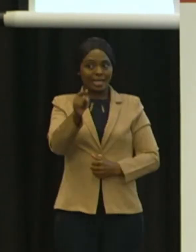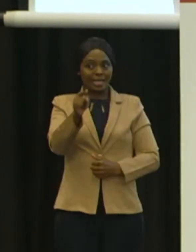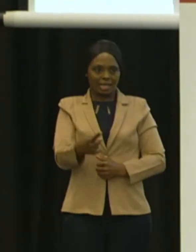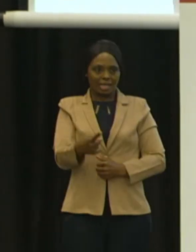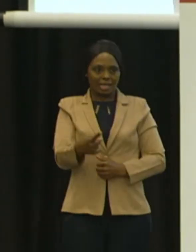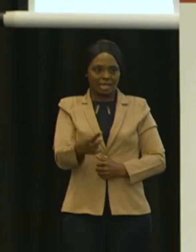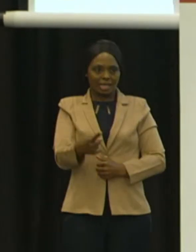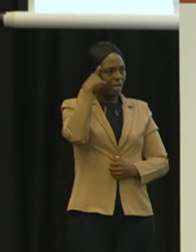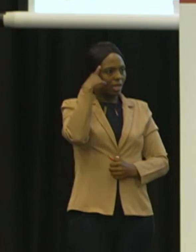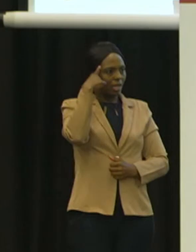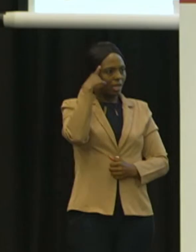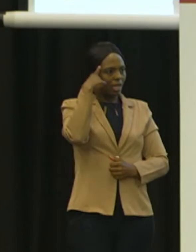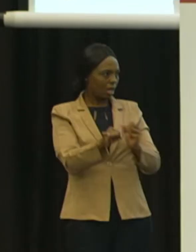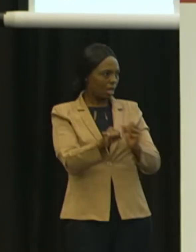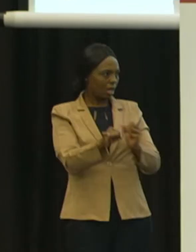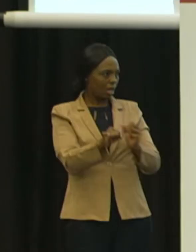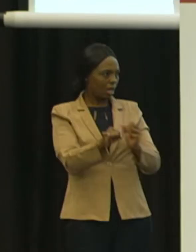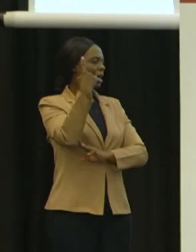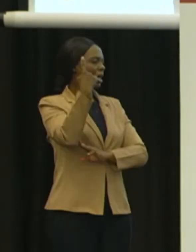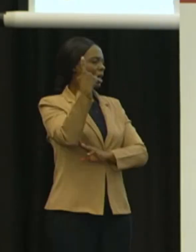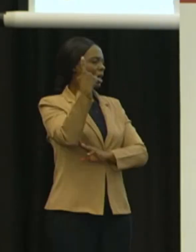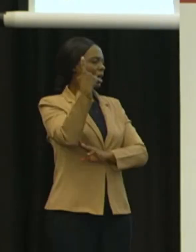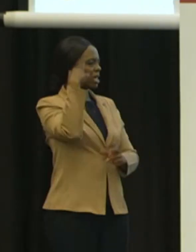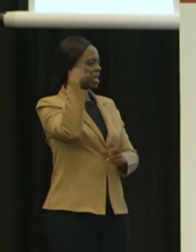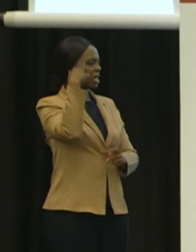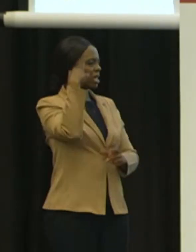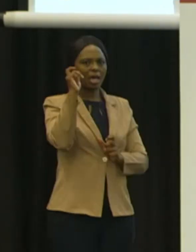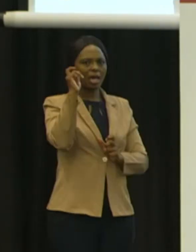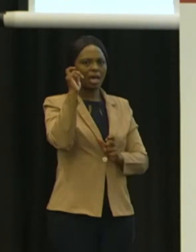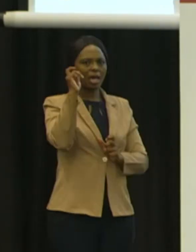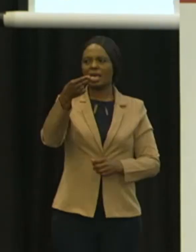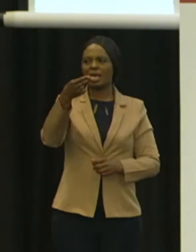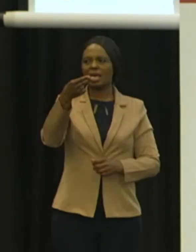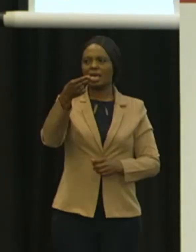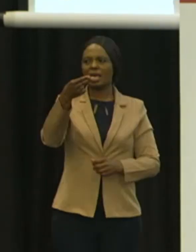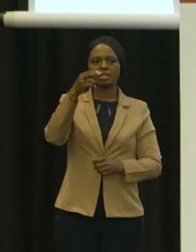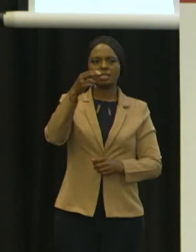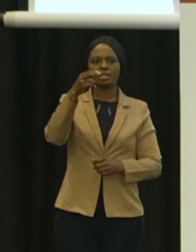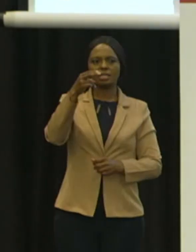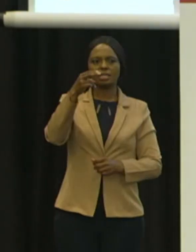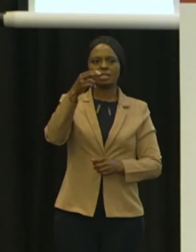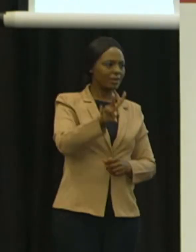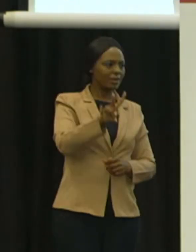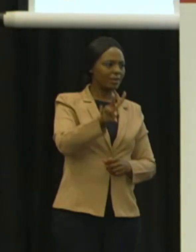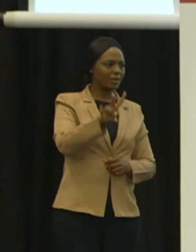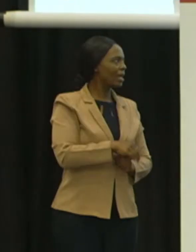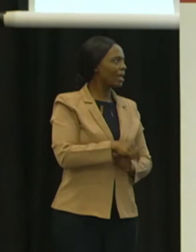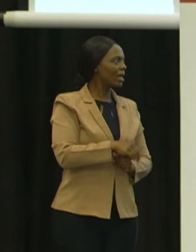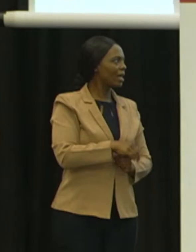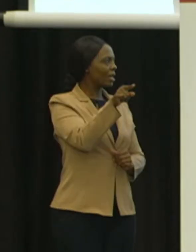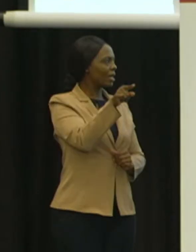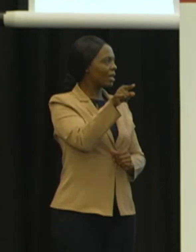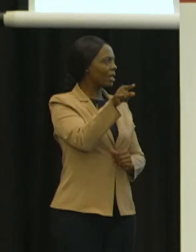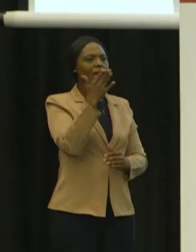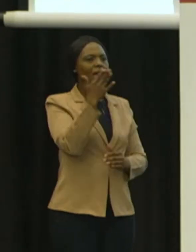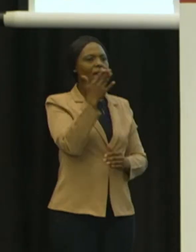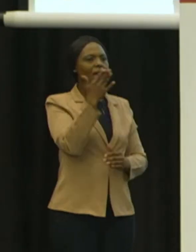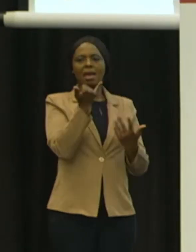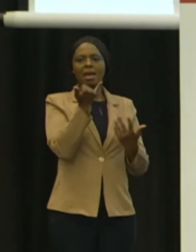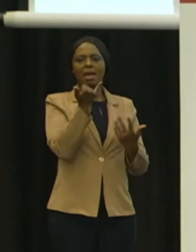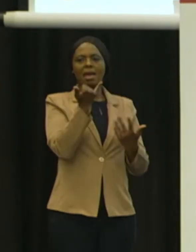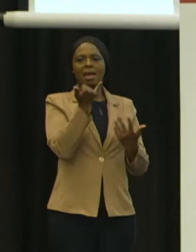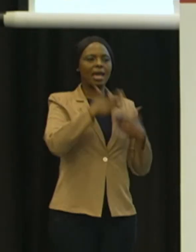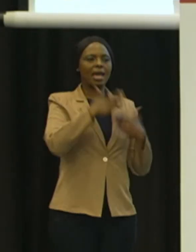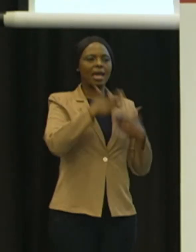the day. I heard someone saying that HRVs, they don't, human rights violations, there's no happy ending. But I think